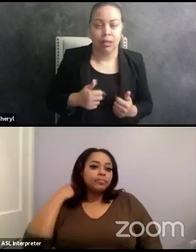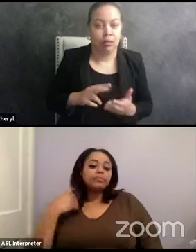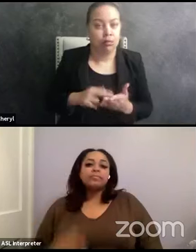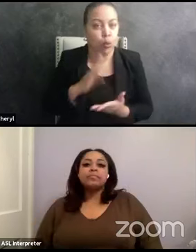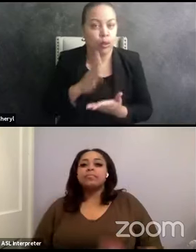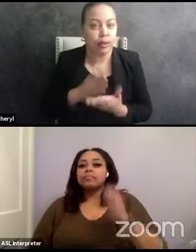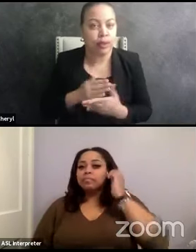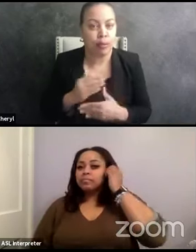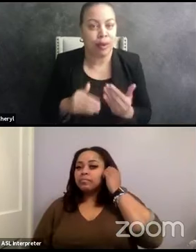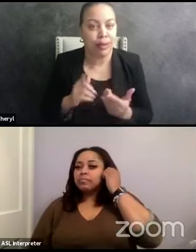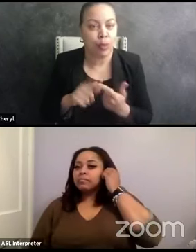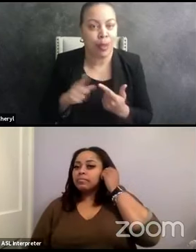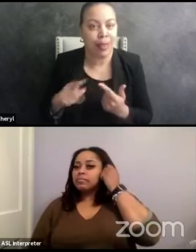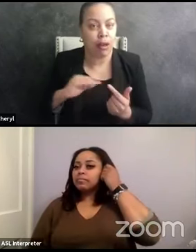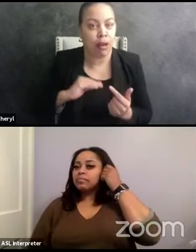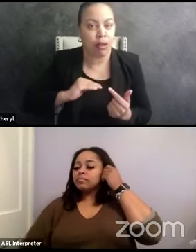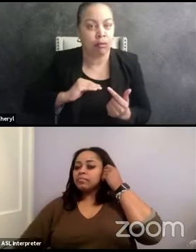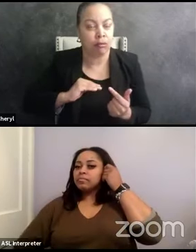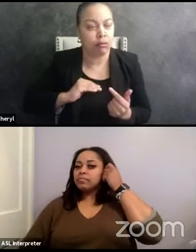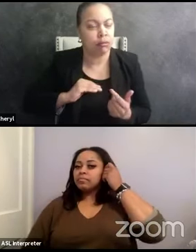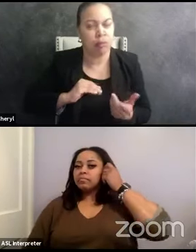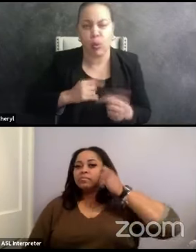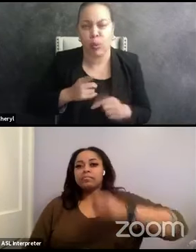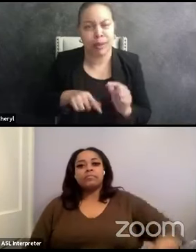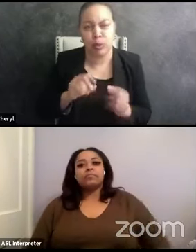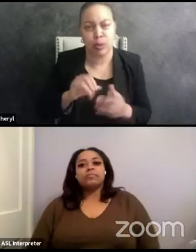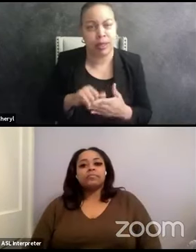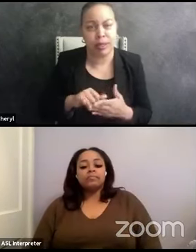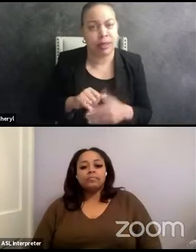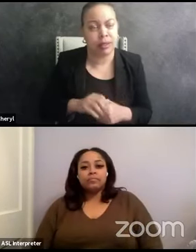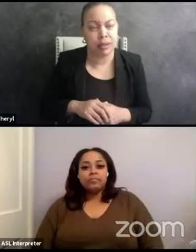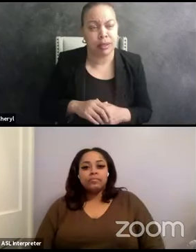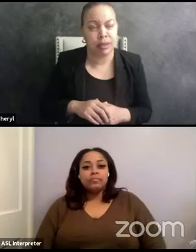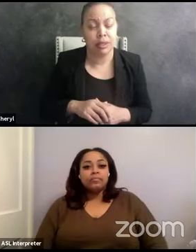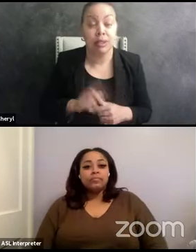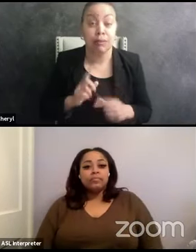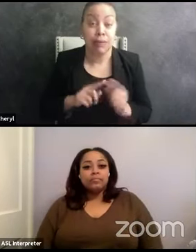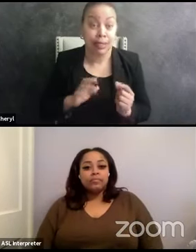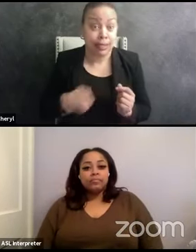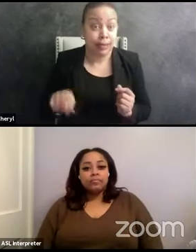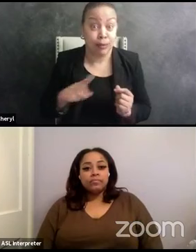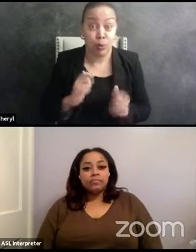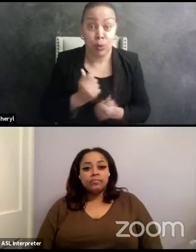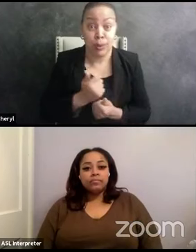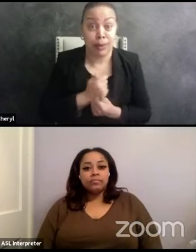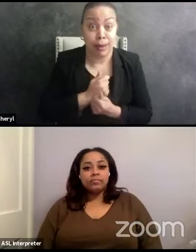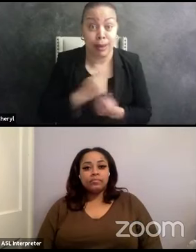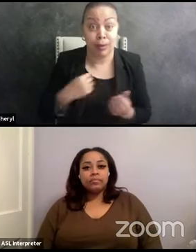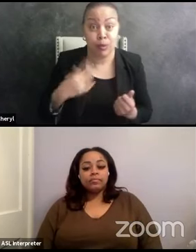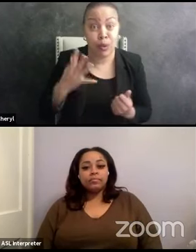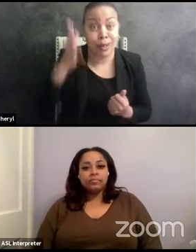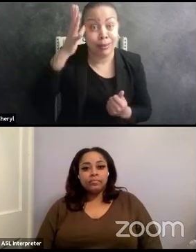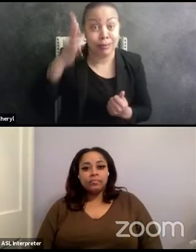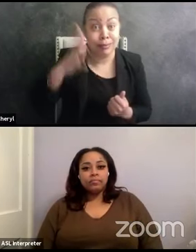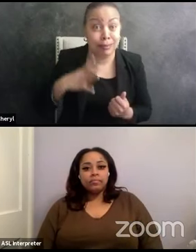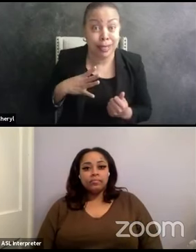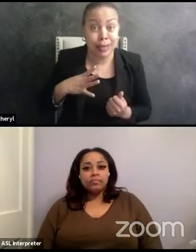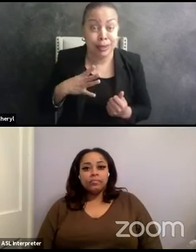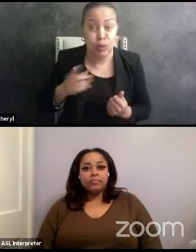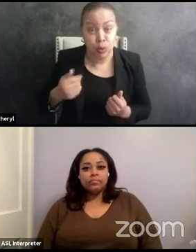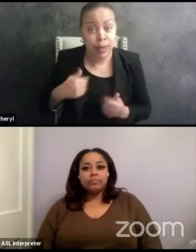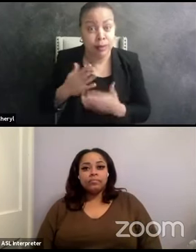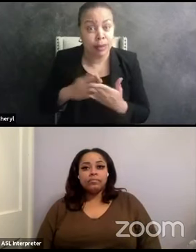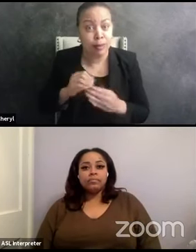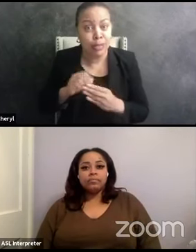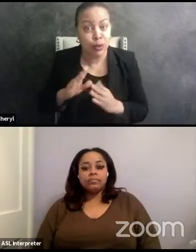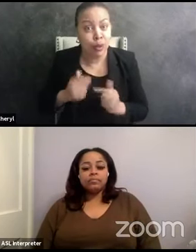we can't, do that. But I will say that if you love white men, if you have white men in your life that you love,